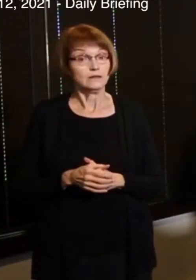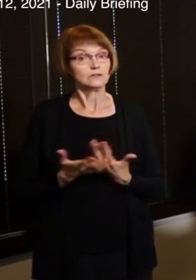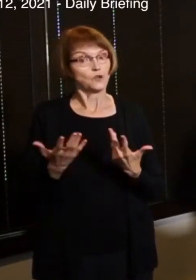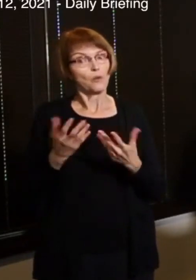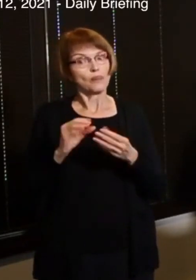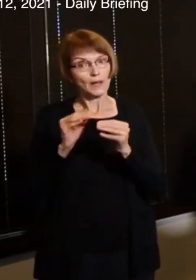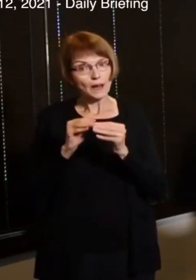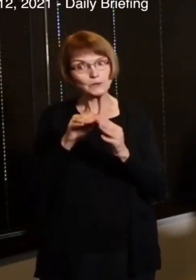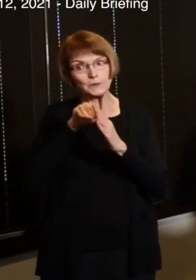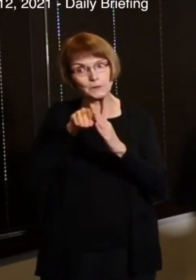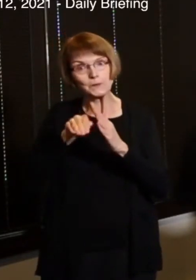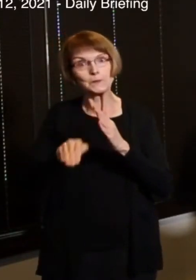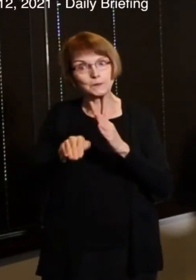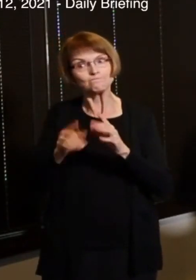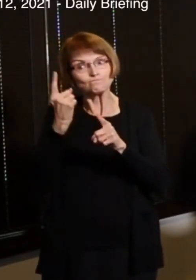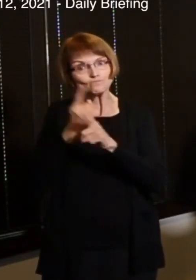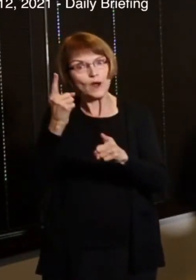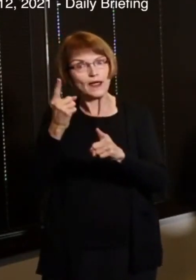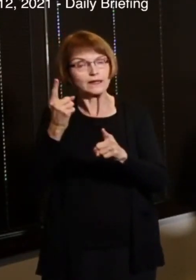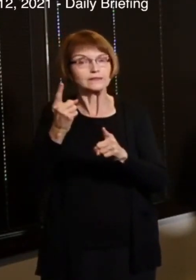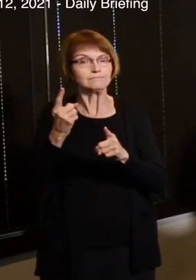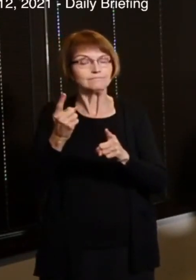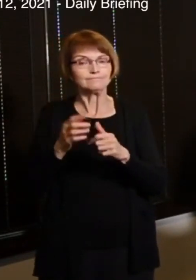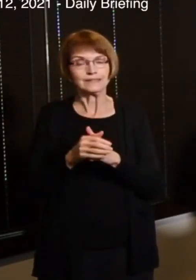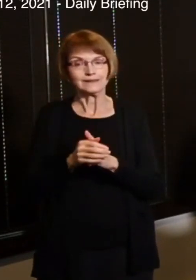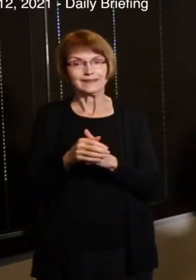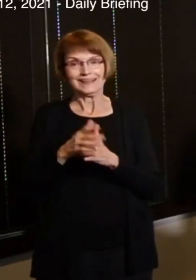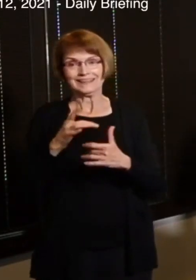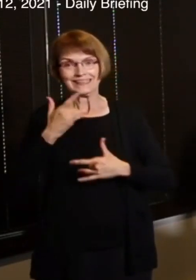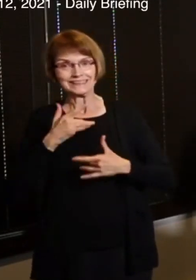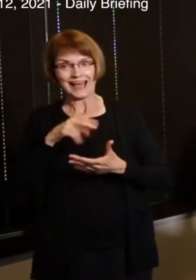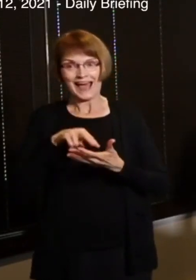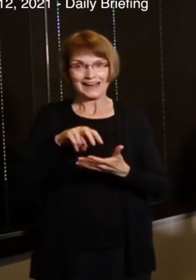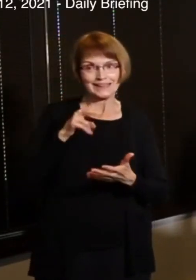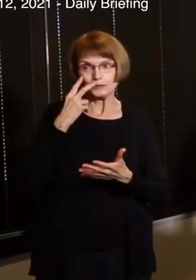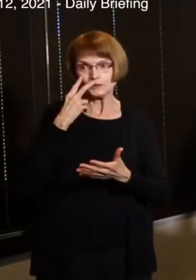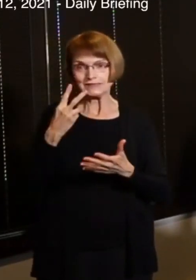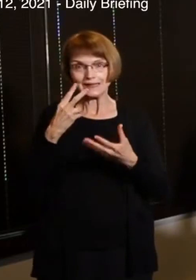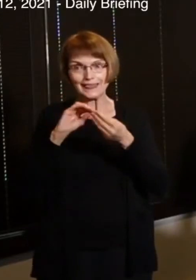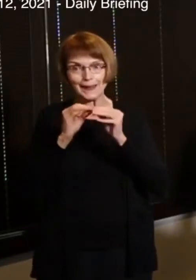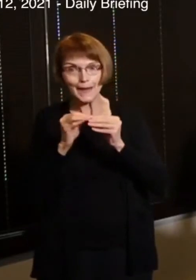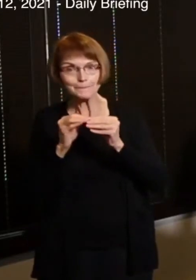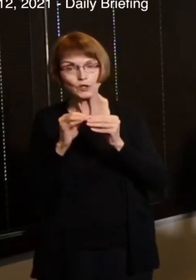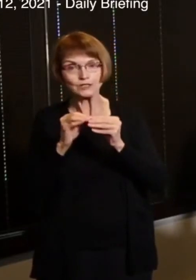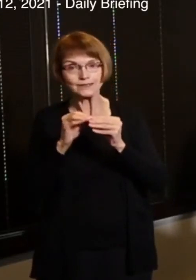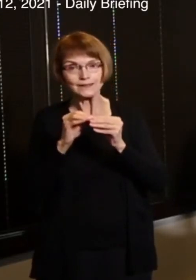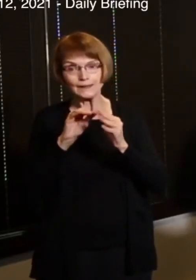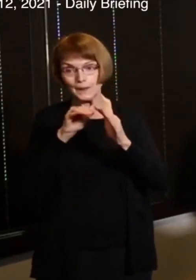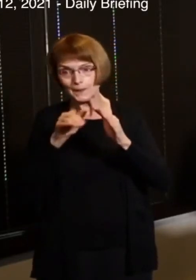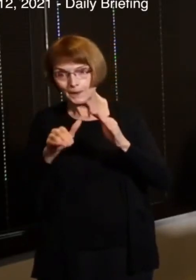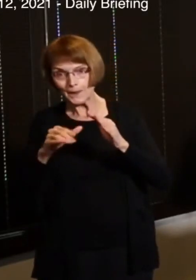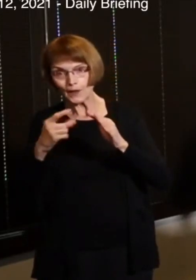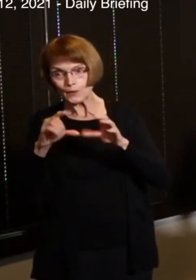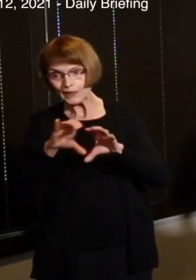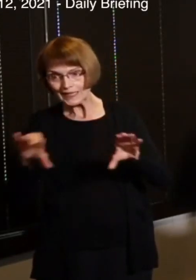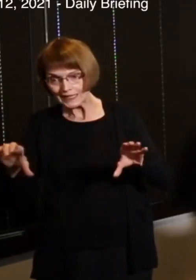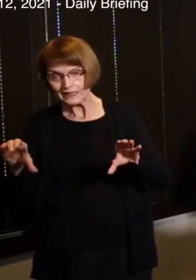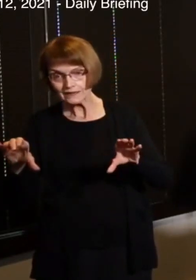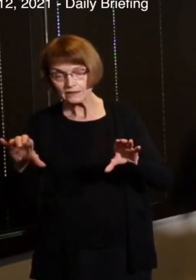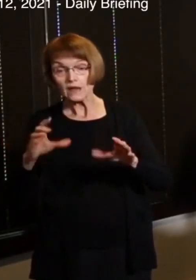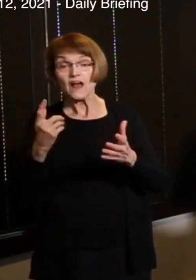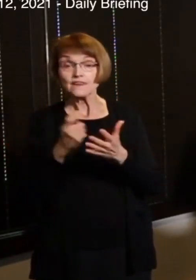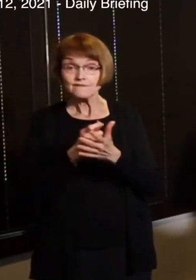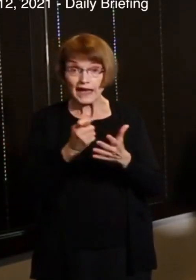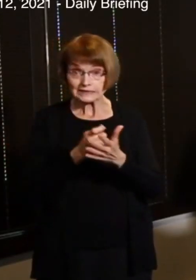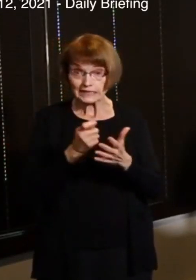right direction, and it is, you know, it's really exciting to see those metrics turning green, and the vaccinations, although slowed,